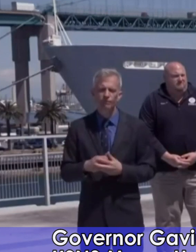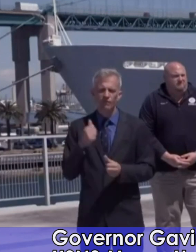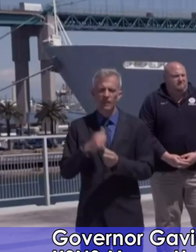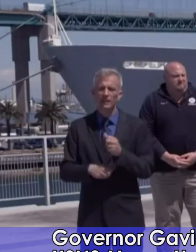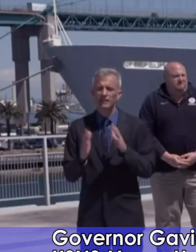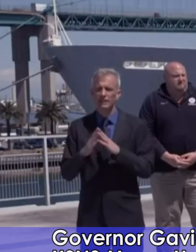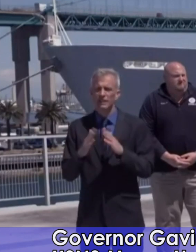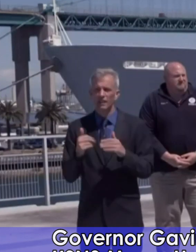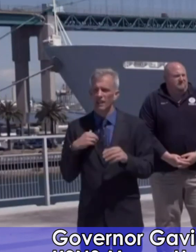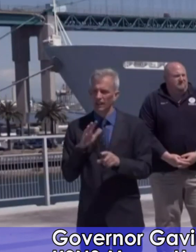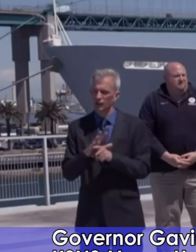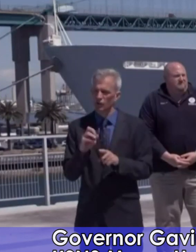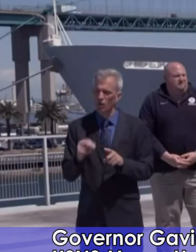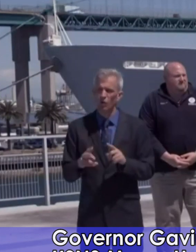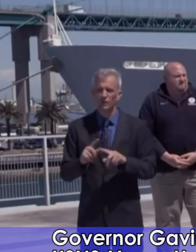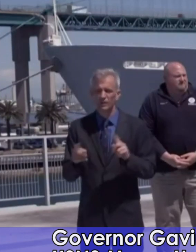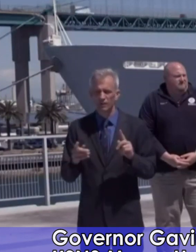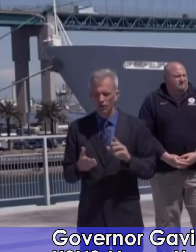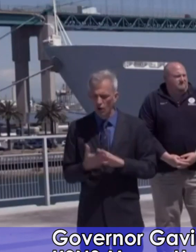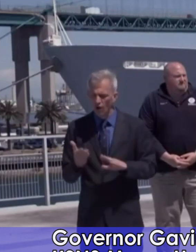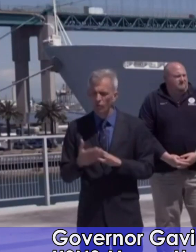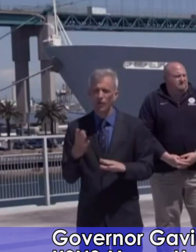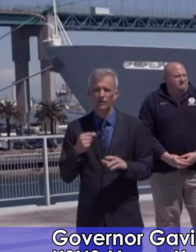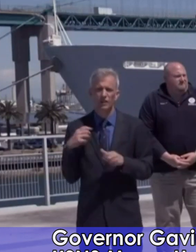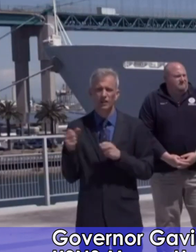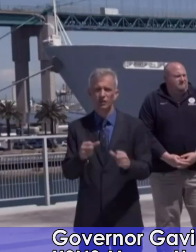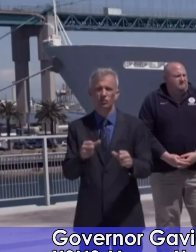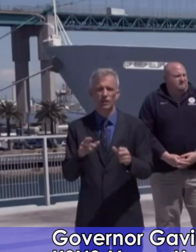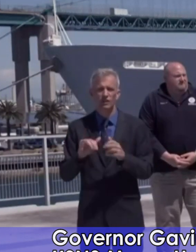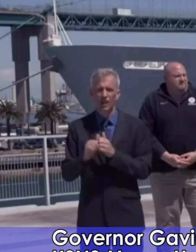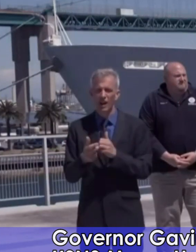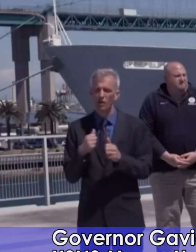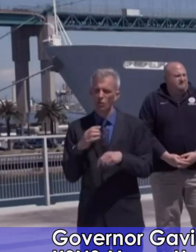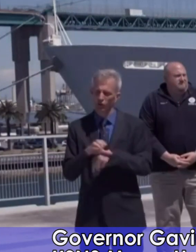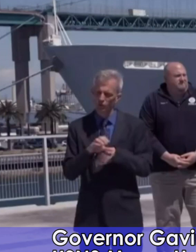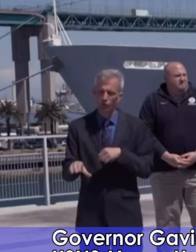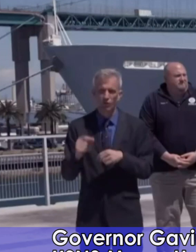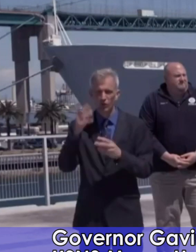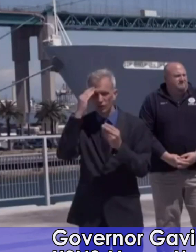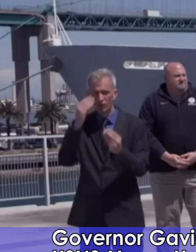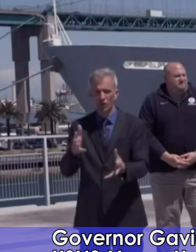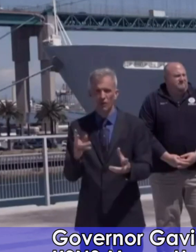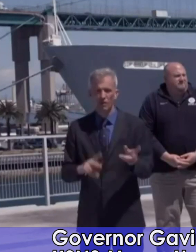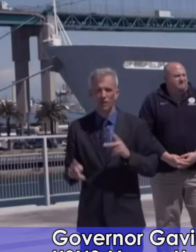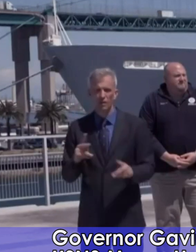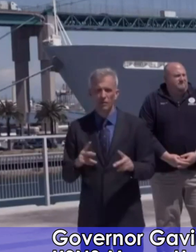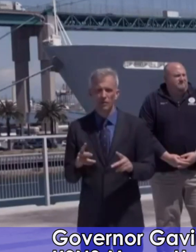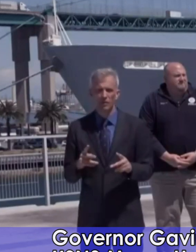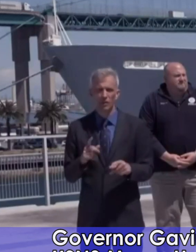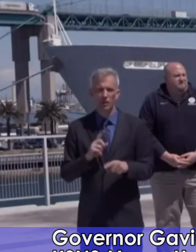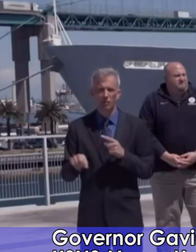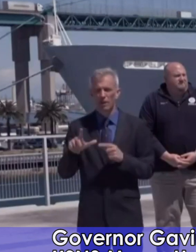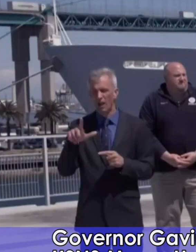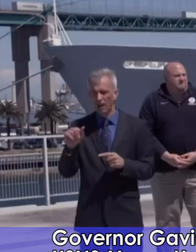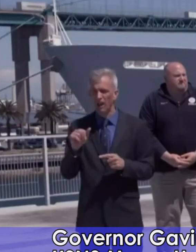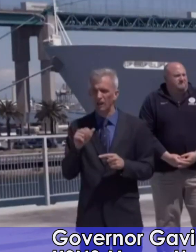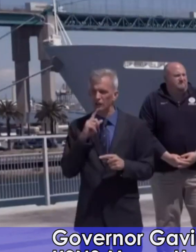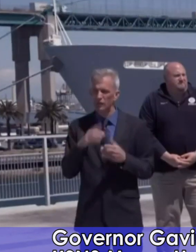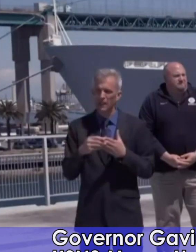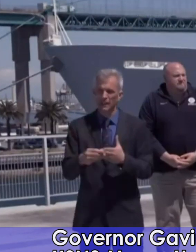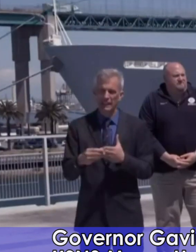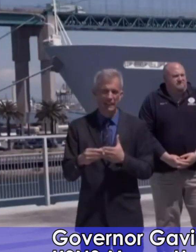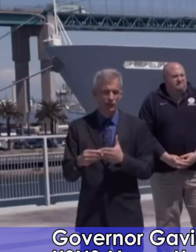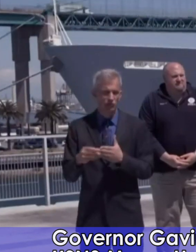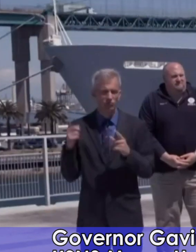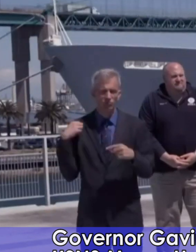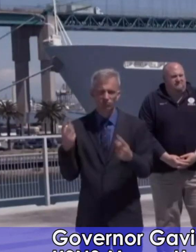operations. Each city has different strategies to how they want to enforce and notify citizens, but LA's been leading on that, and I'll ask the mayor to